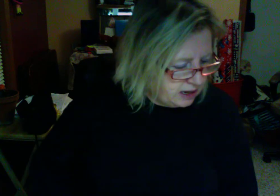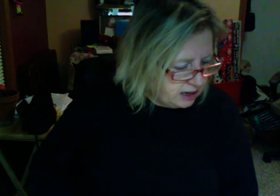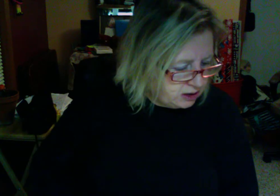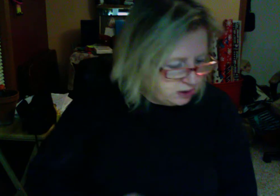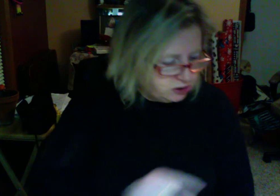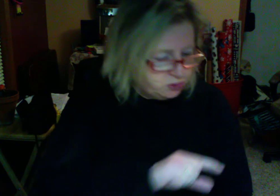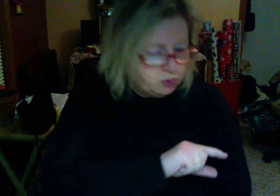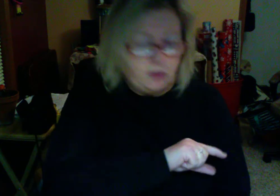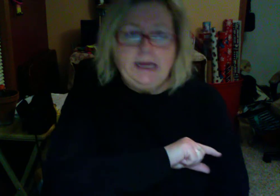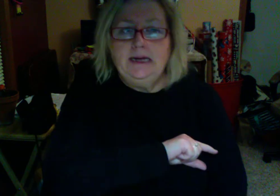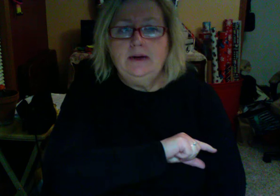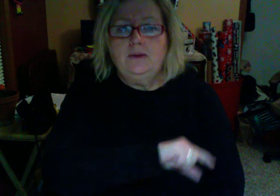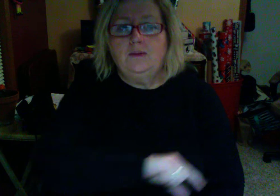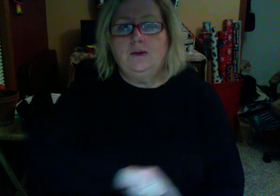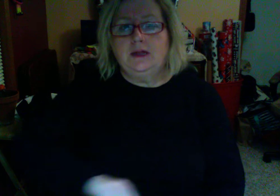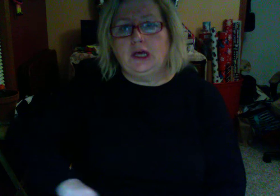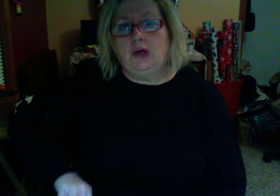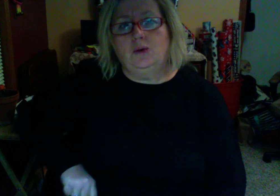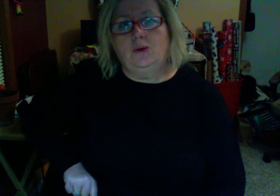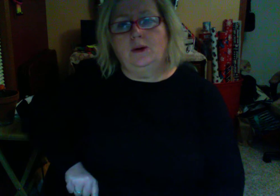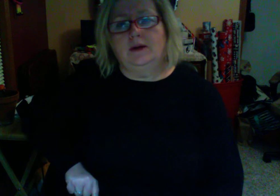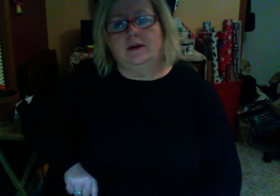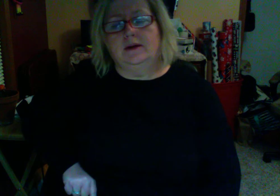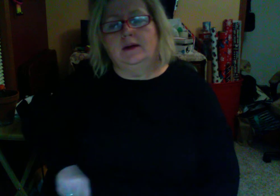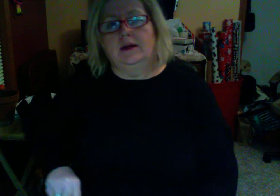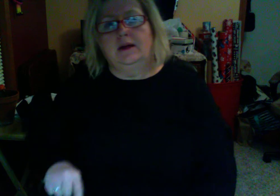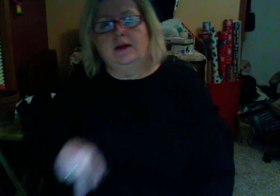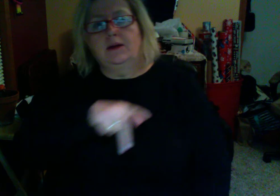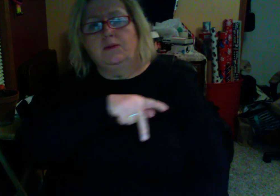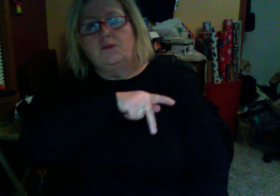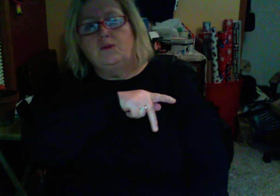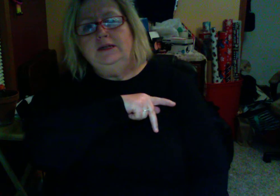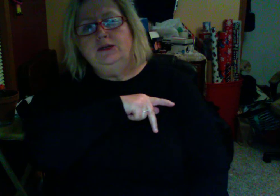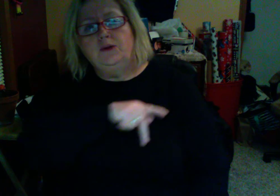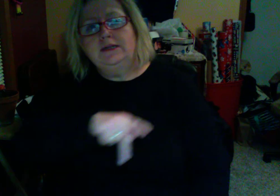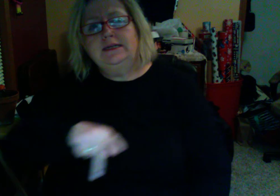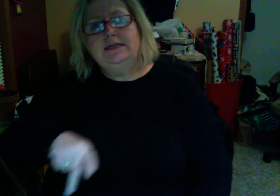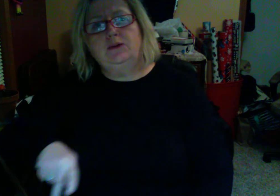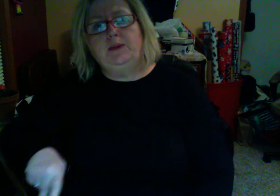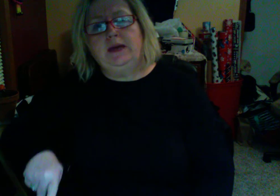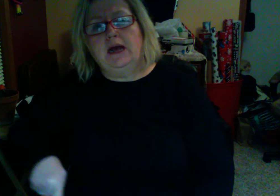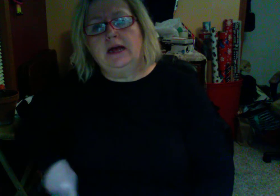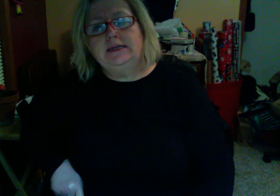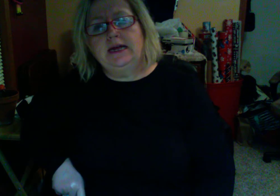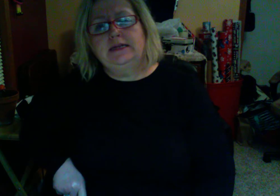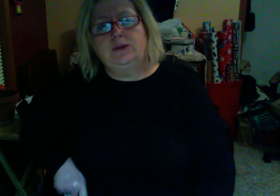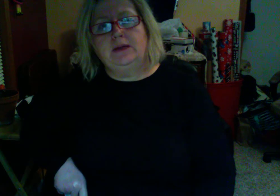You can do queen with the Q. Prince or princess, it would be context with a